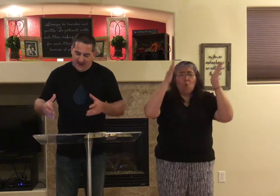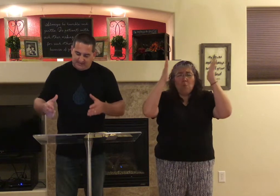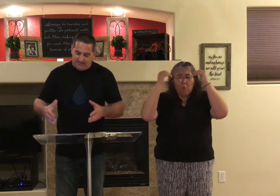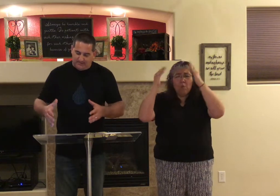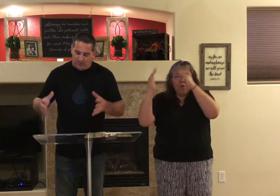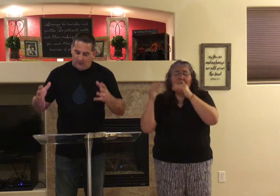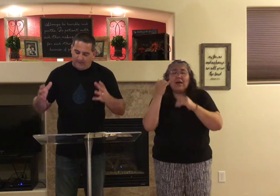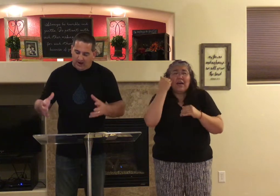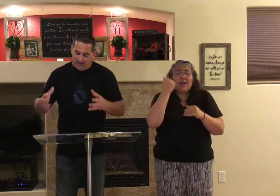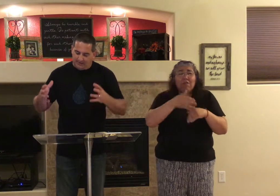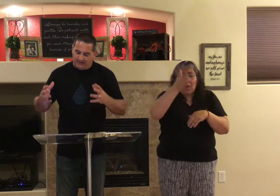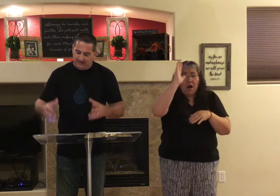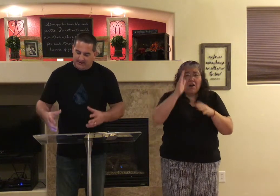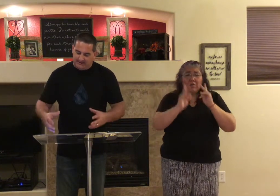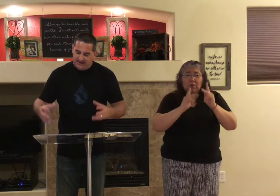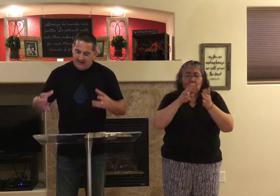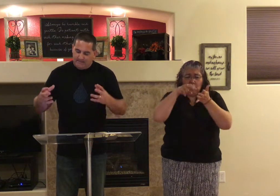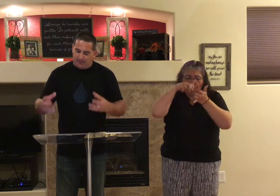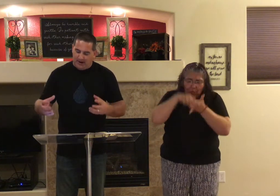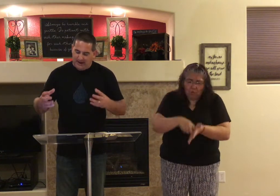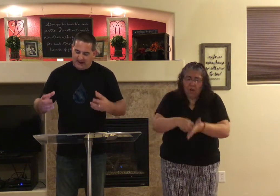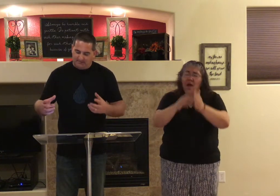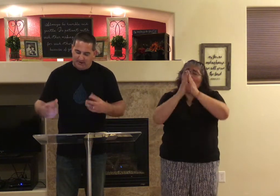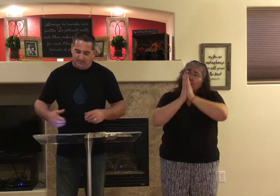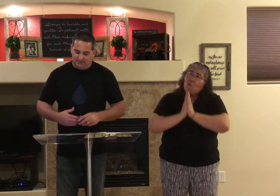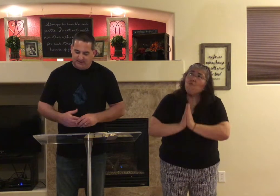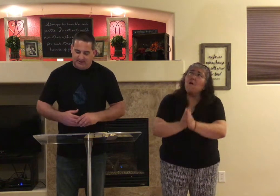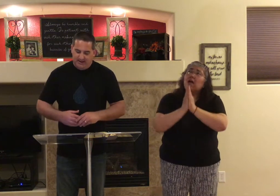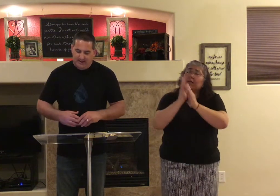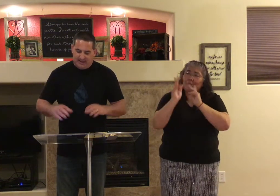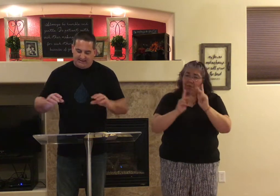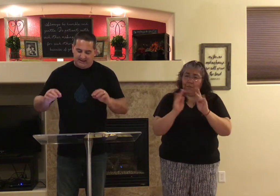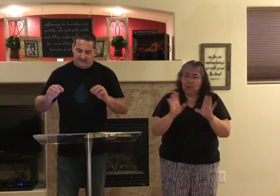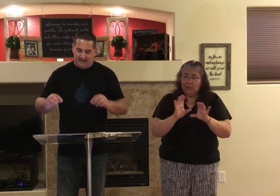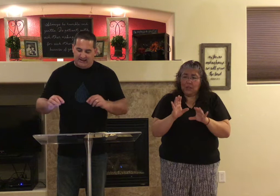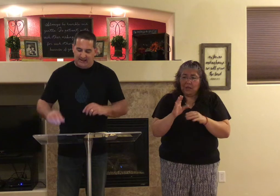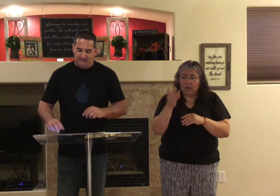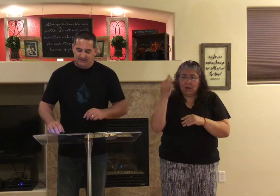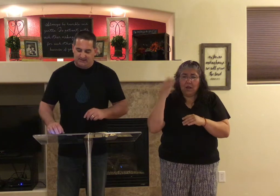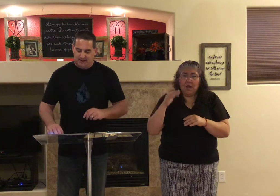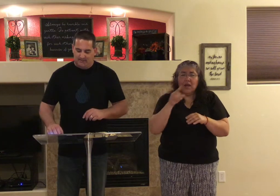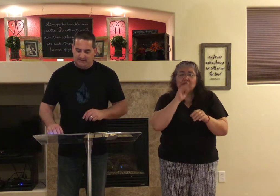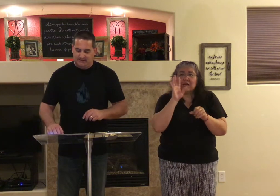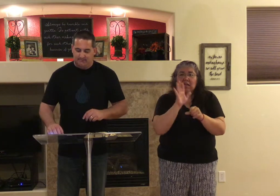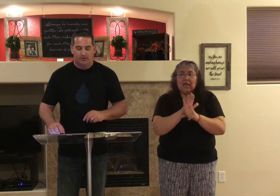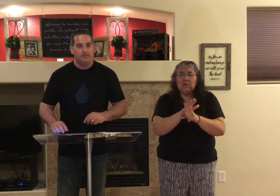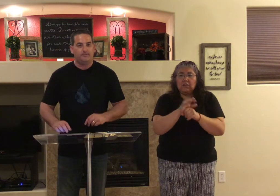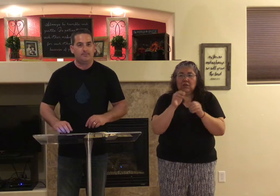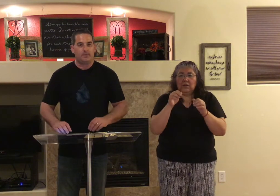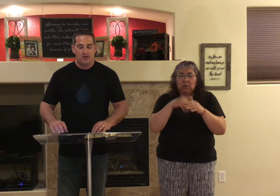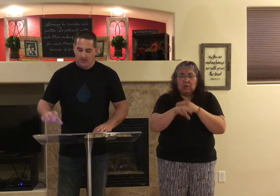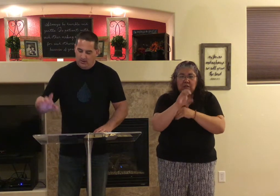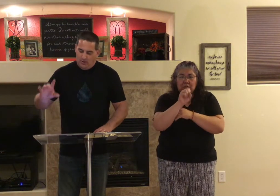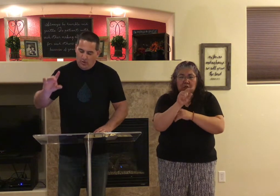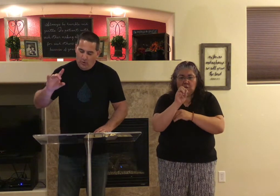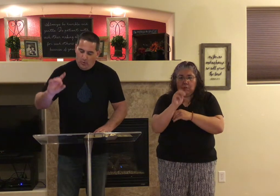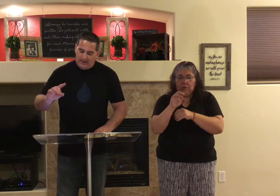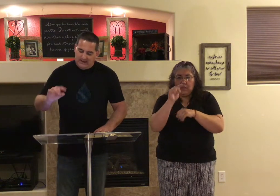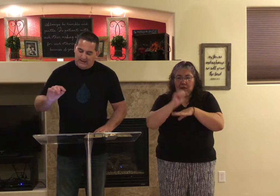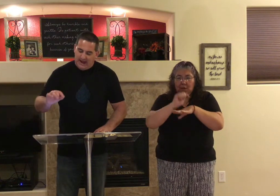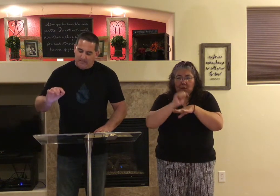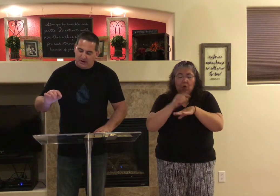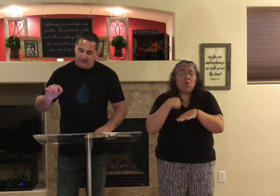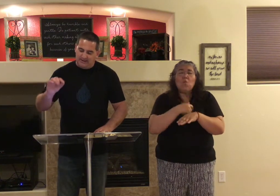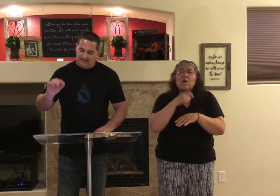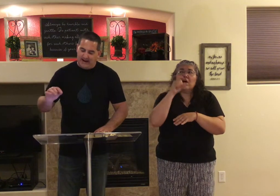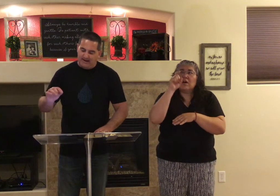if God's people will fall on their knees and pray as people did as the dedication of Solomon's temple. We